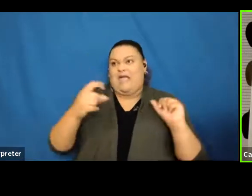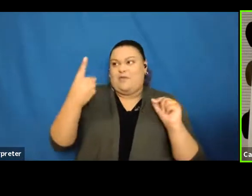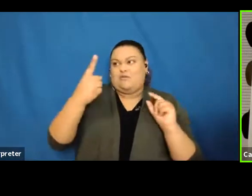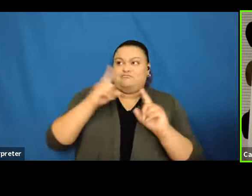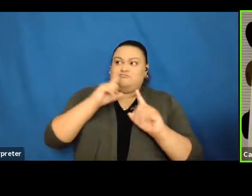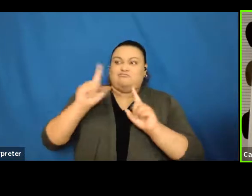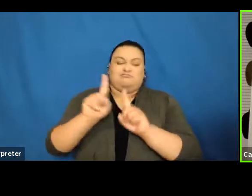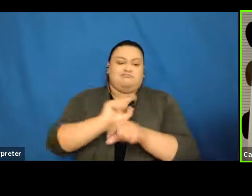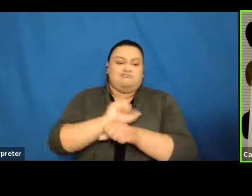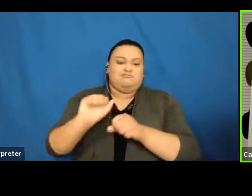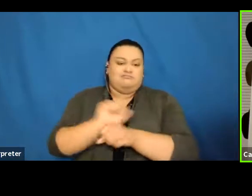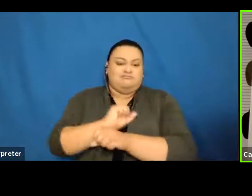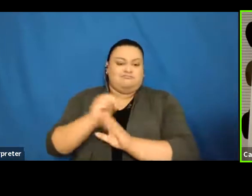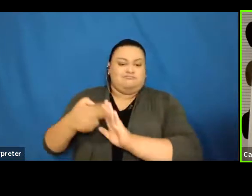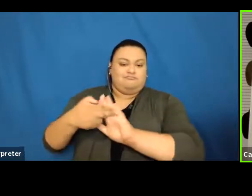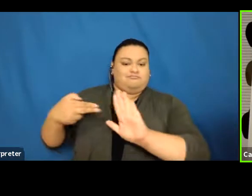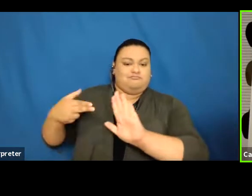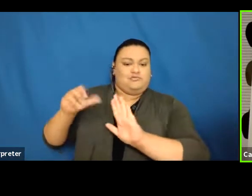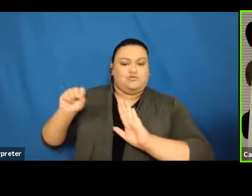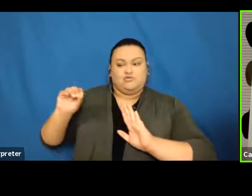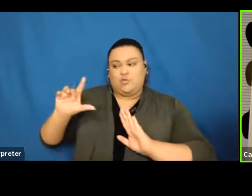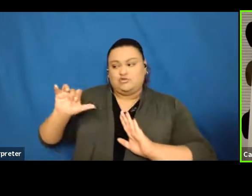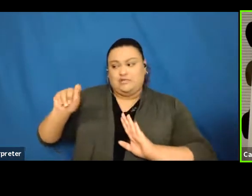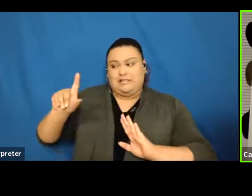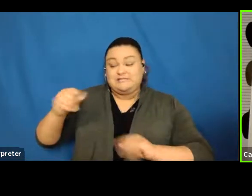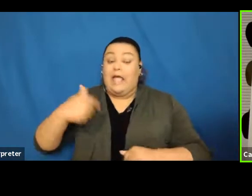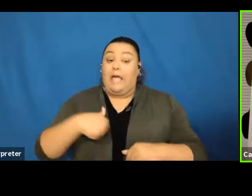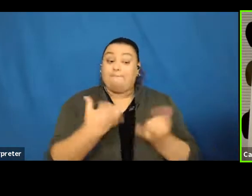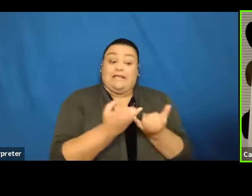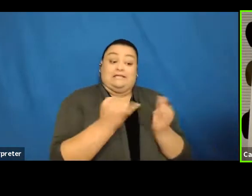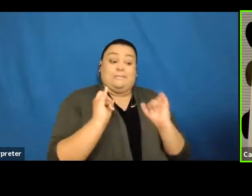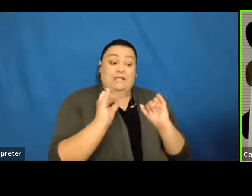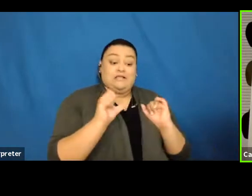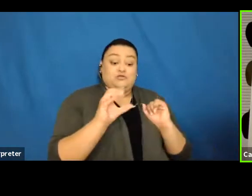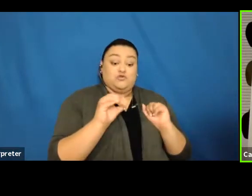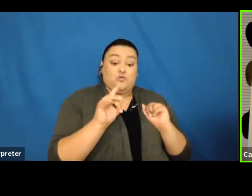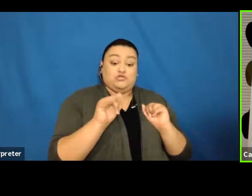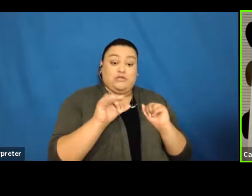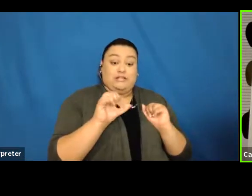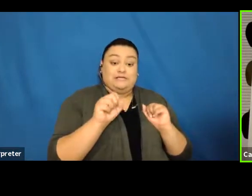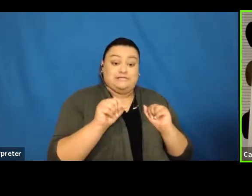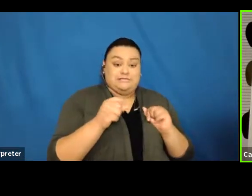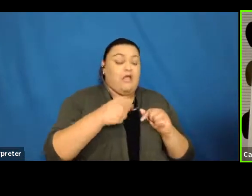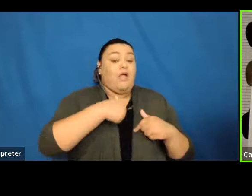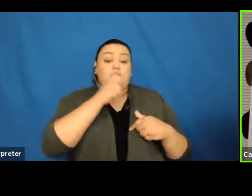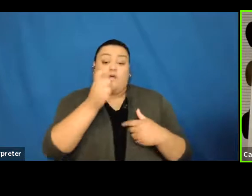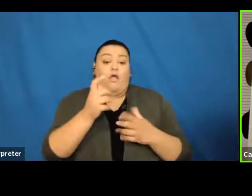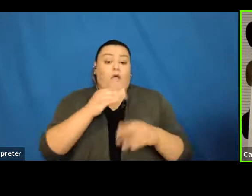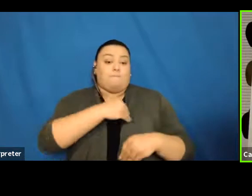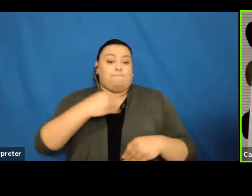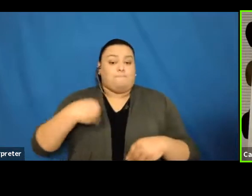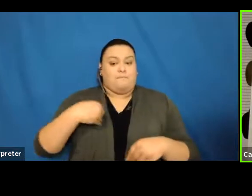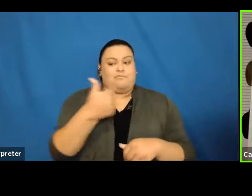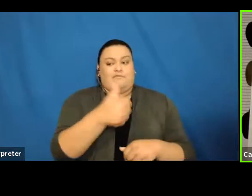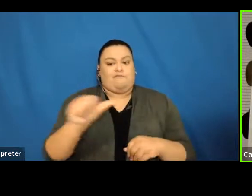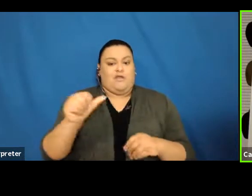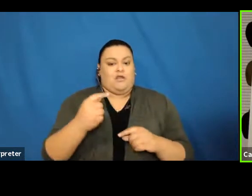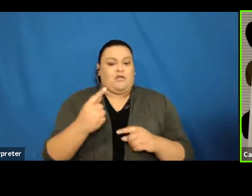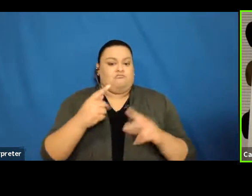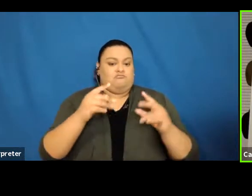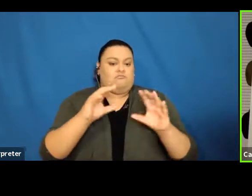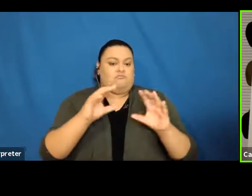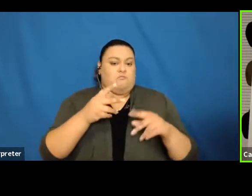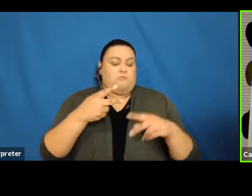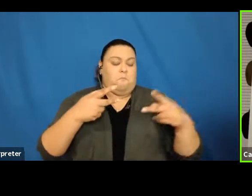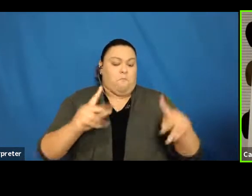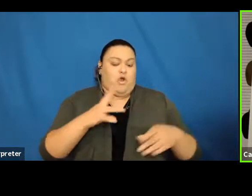happen to be, by the way, an independent socialist, meaning that I'm not a member of the Communist Party or any left organization per se, but I speak my mind,